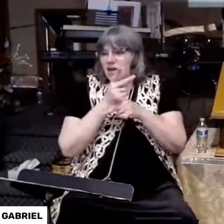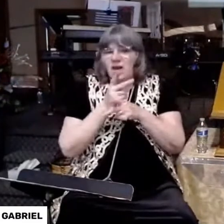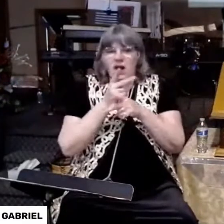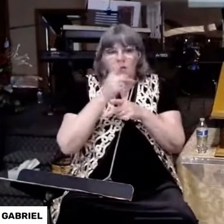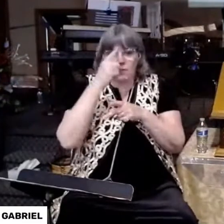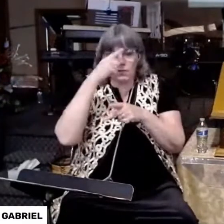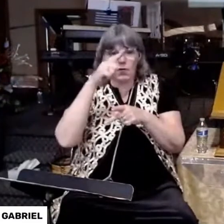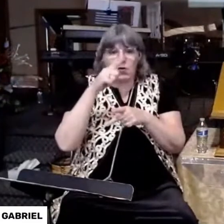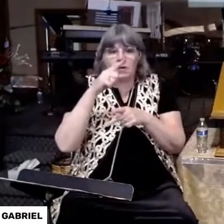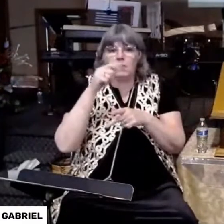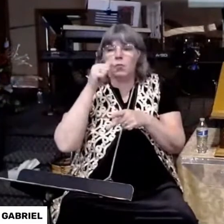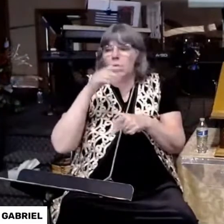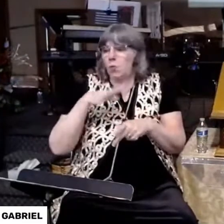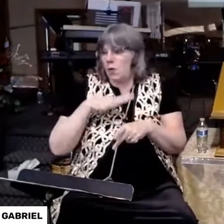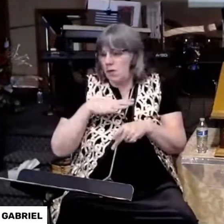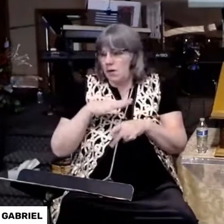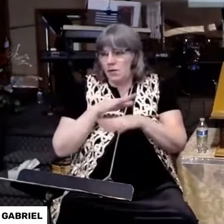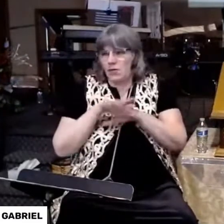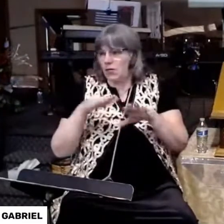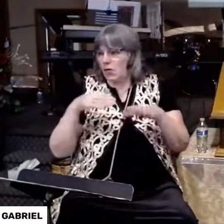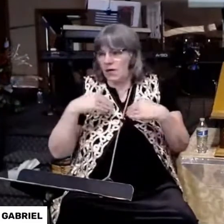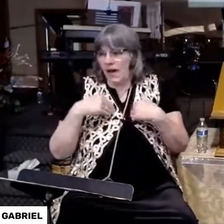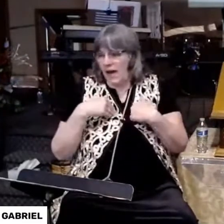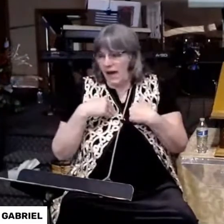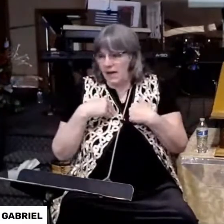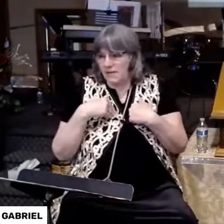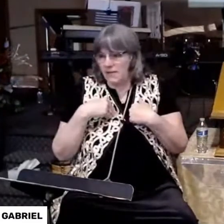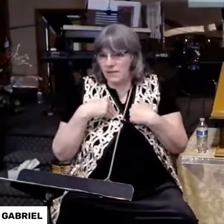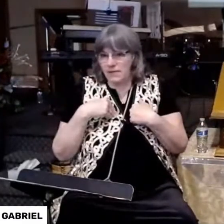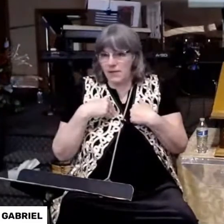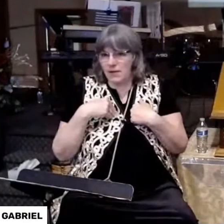You know, COVID-19 has left a lot of tragedy.